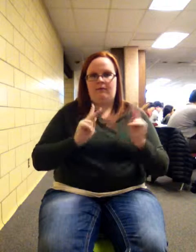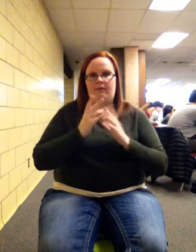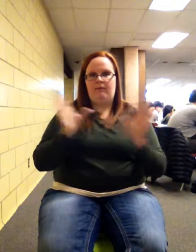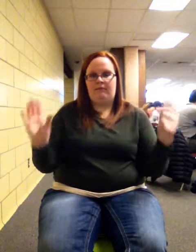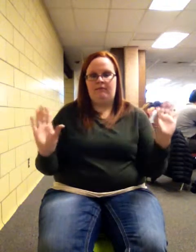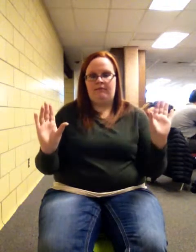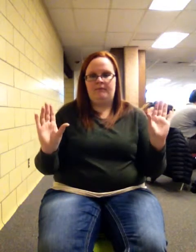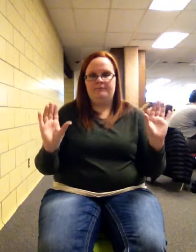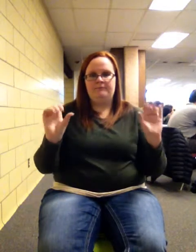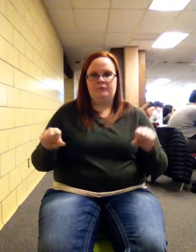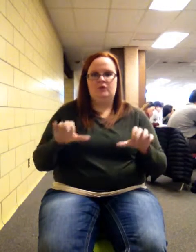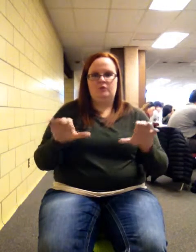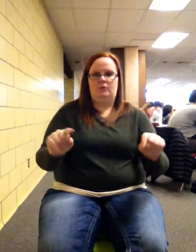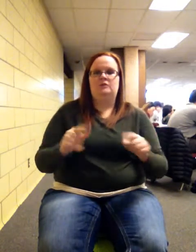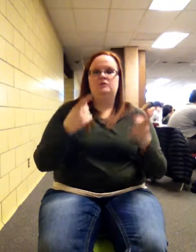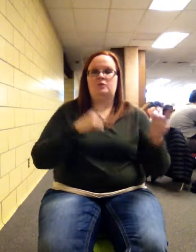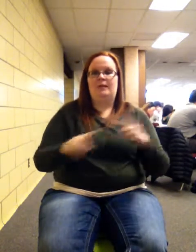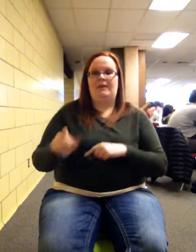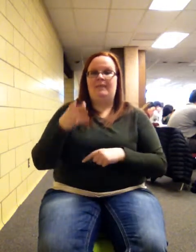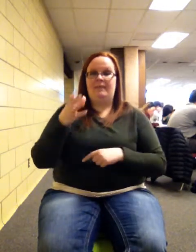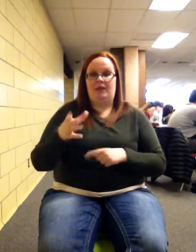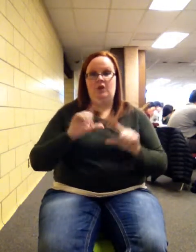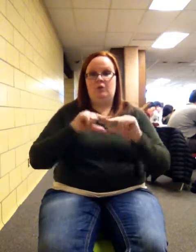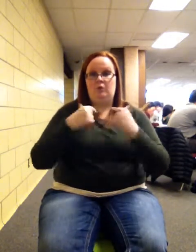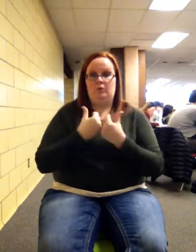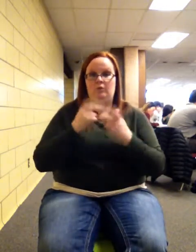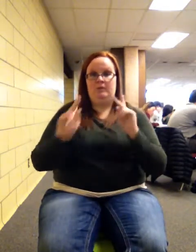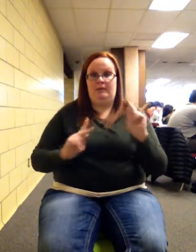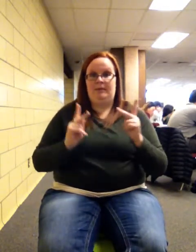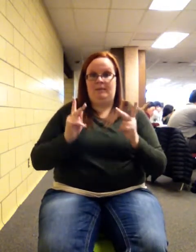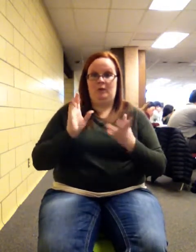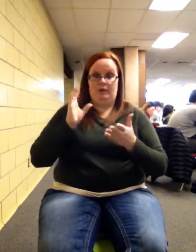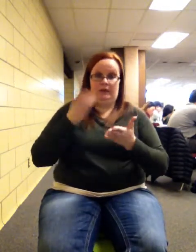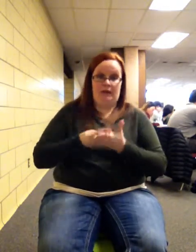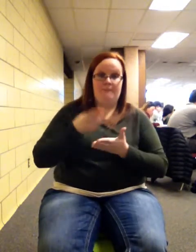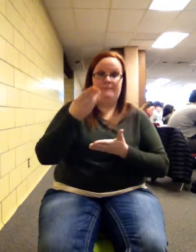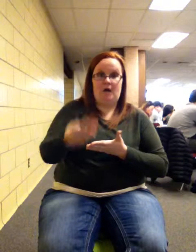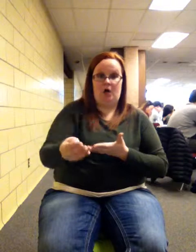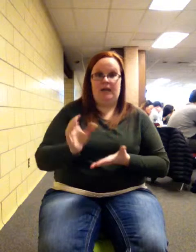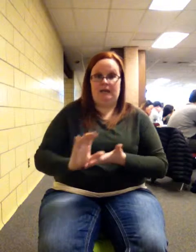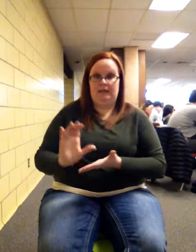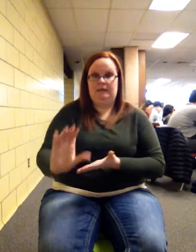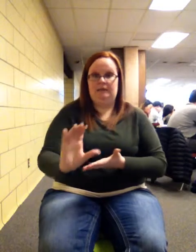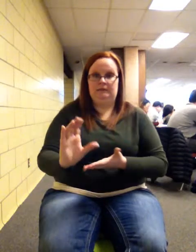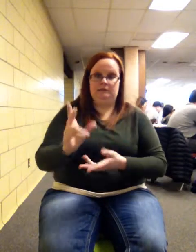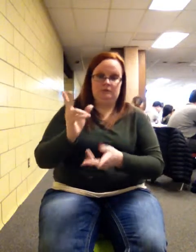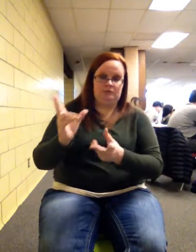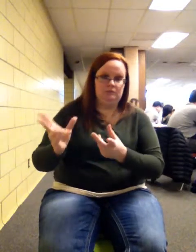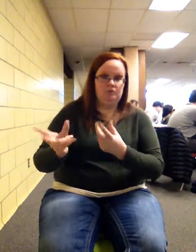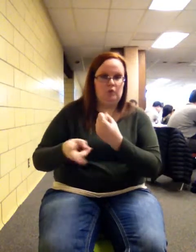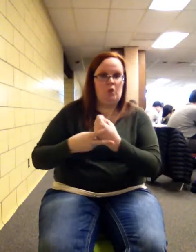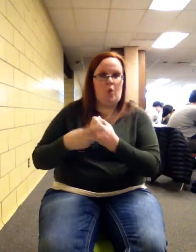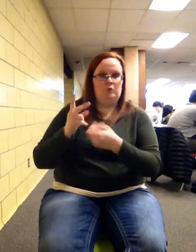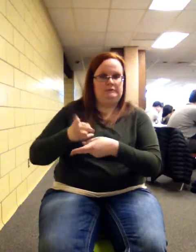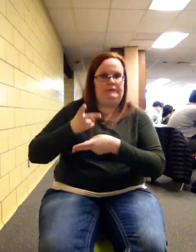happened there was a group of people had bought in, very closely held company, and it was the first time